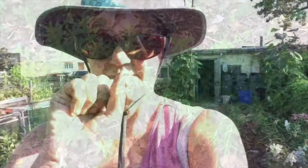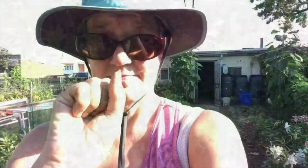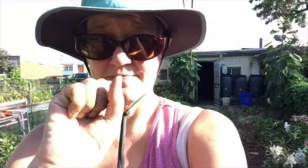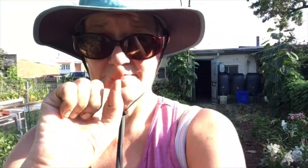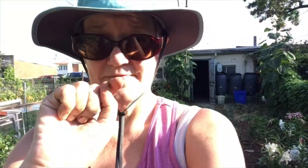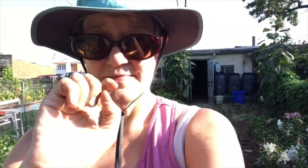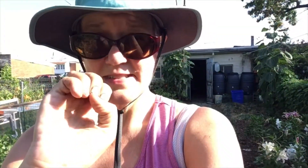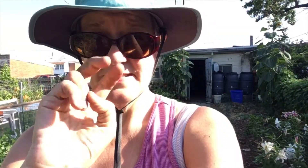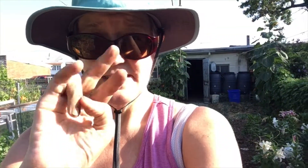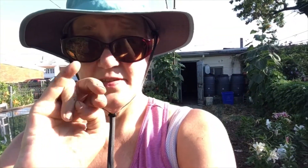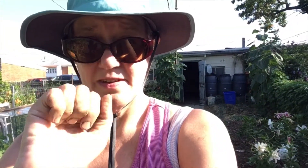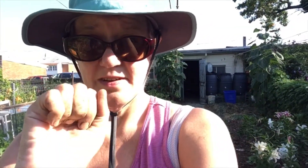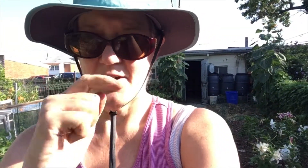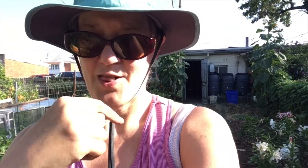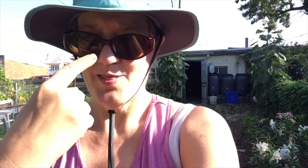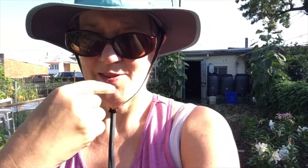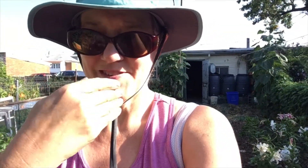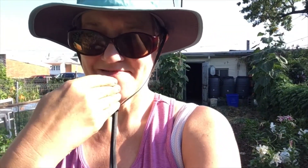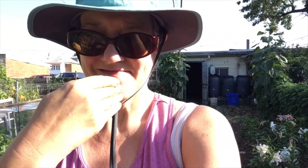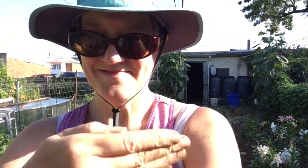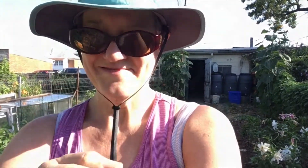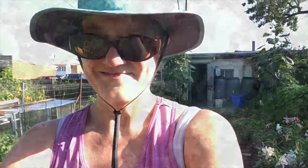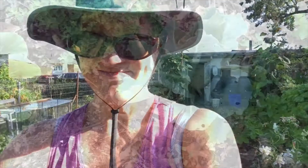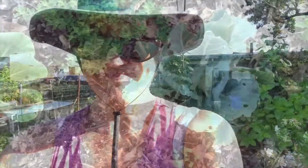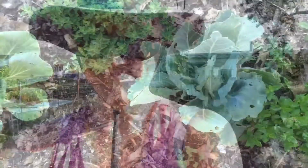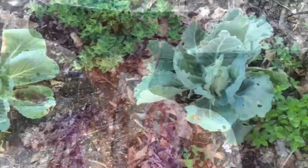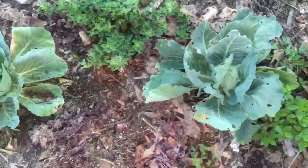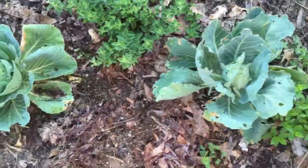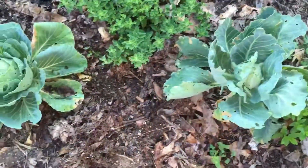The stevia is looking good.